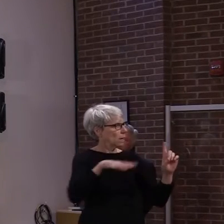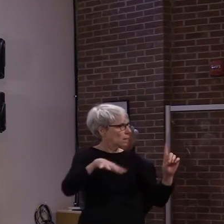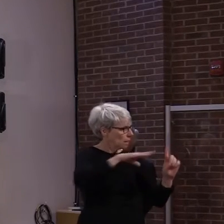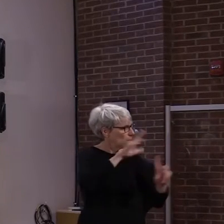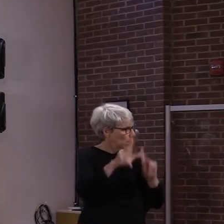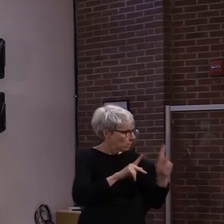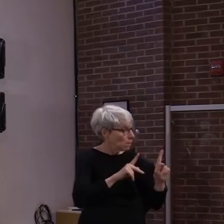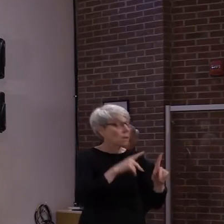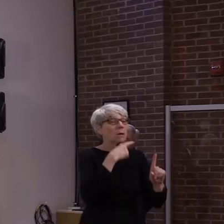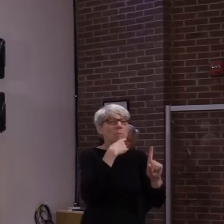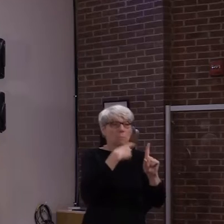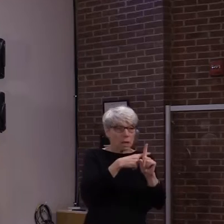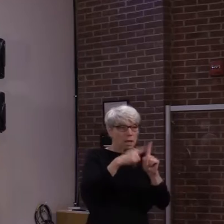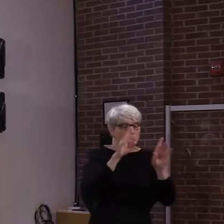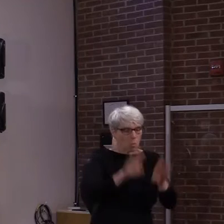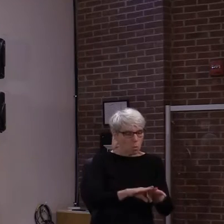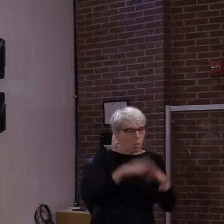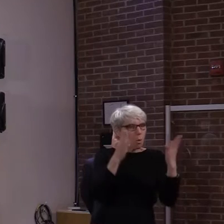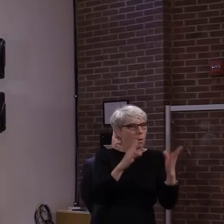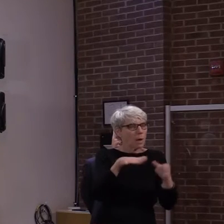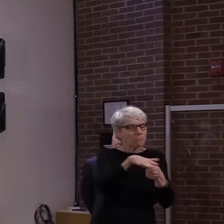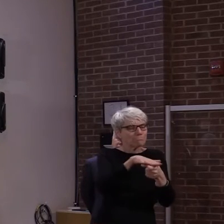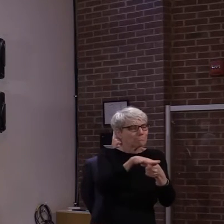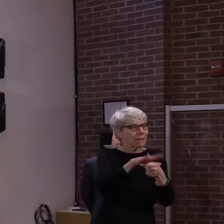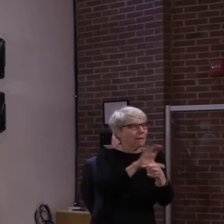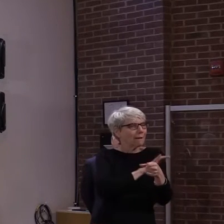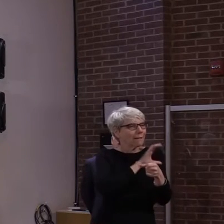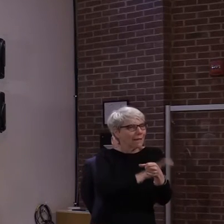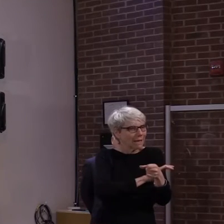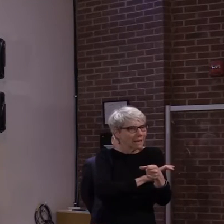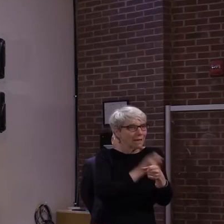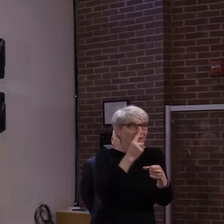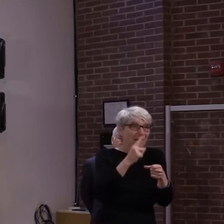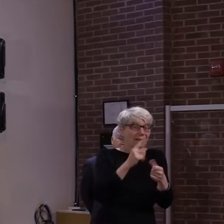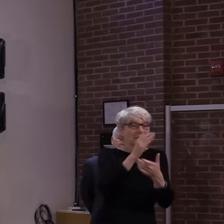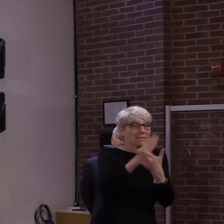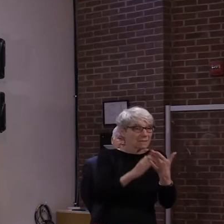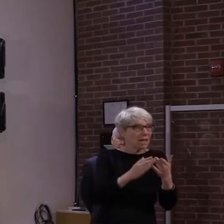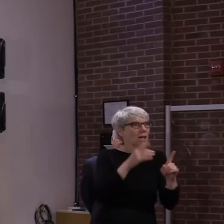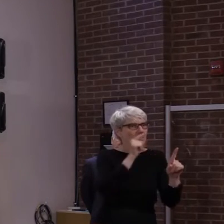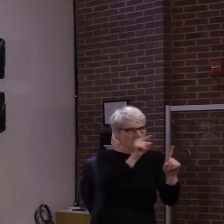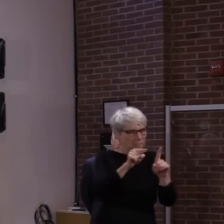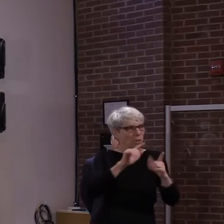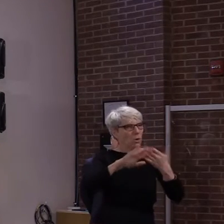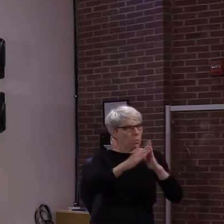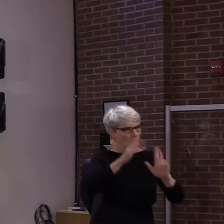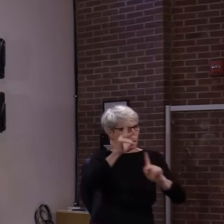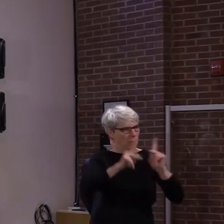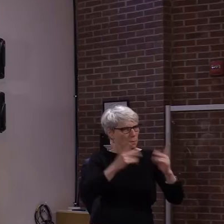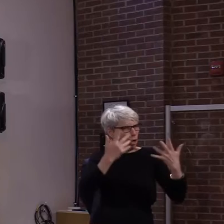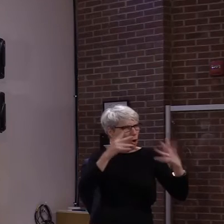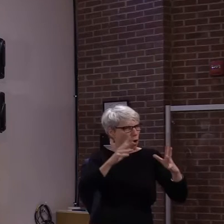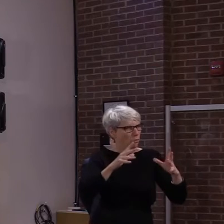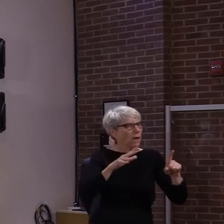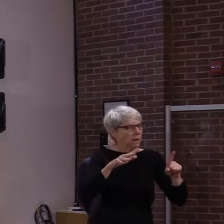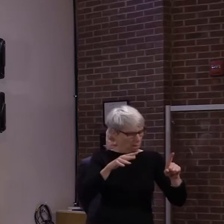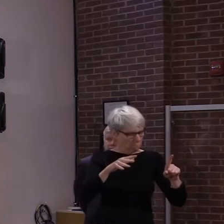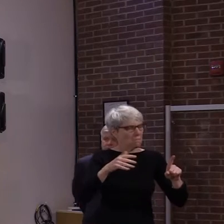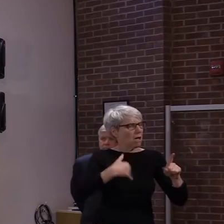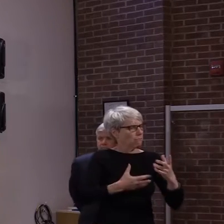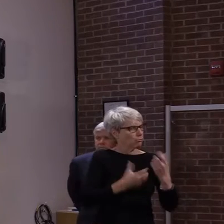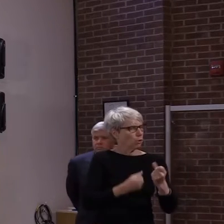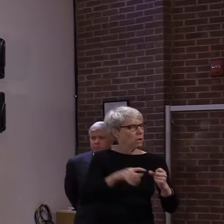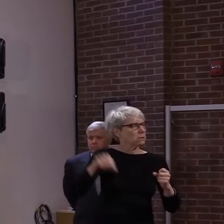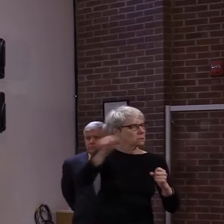clinics that are run by many of our advocacy groups who are very trusted within the community that we can partner